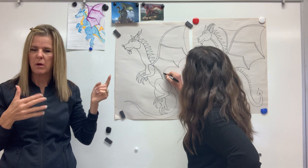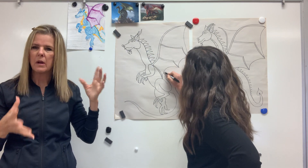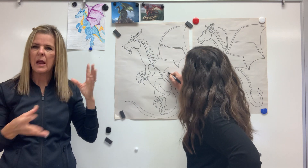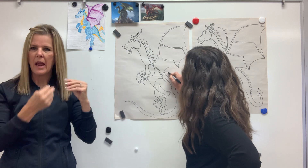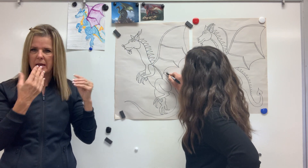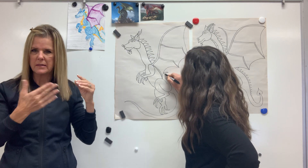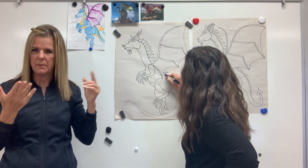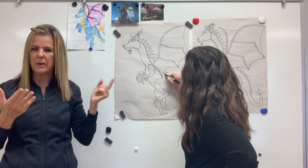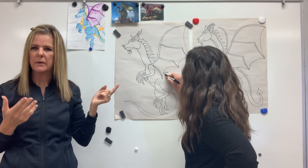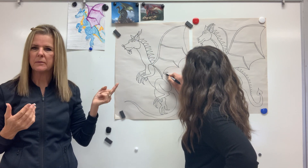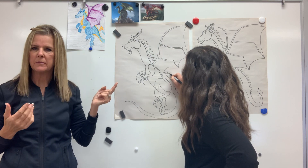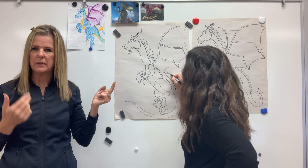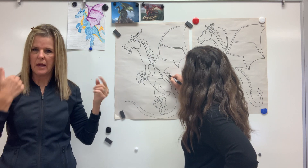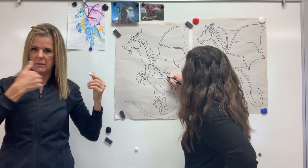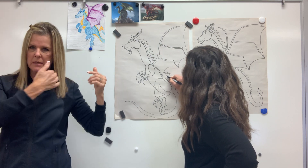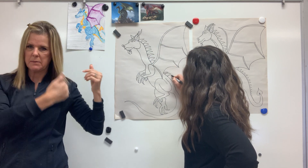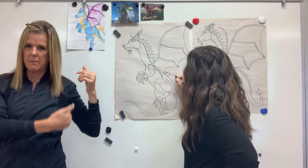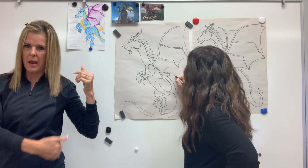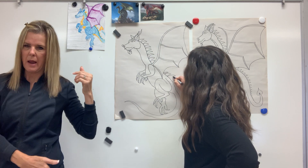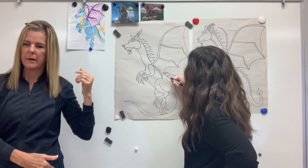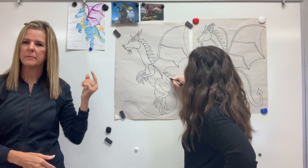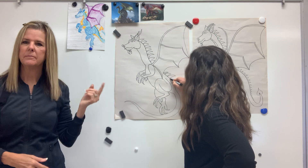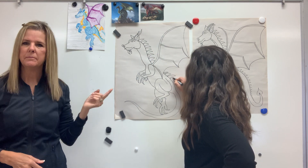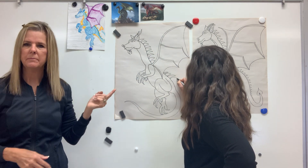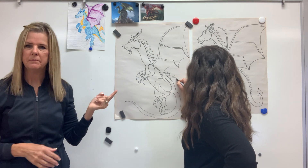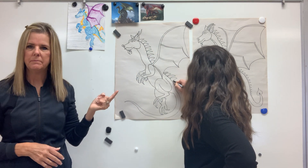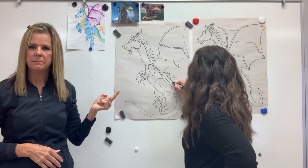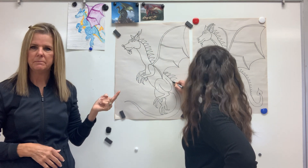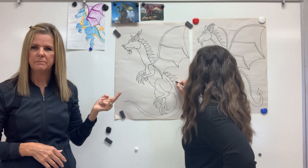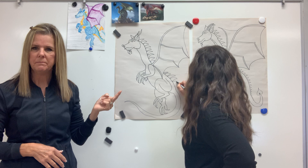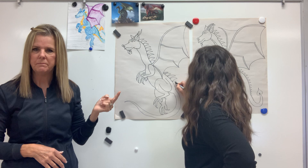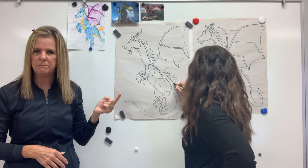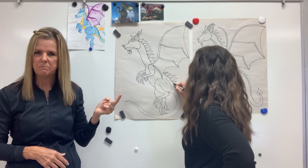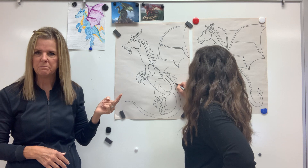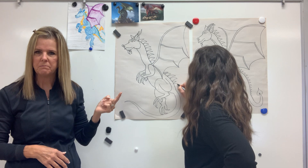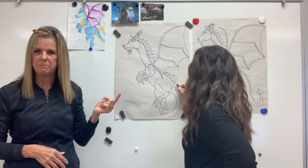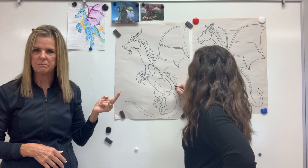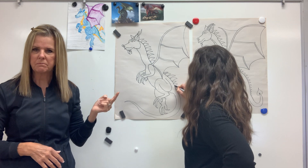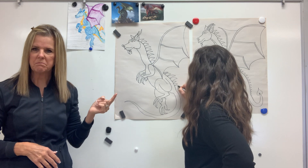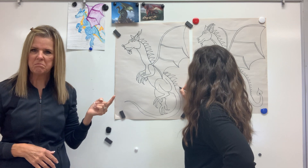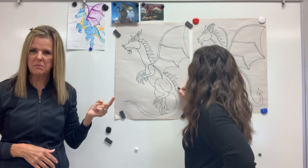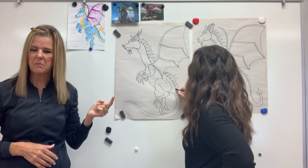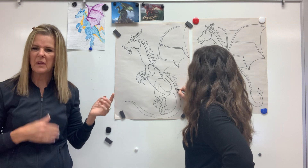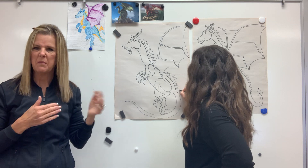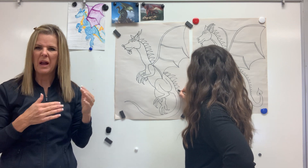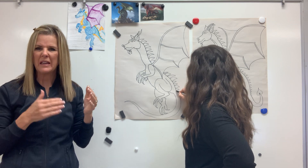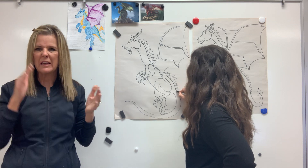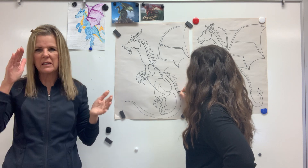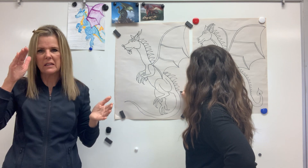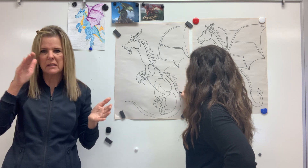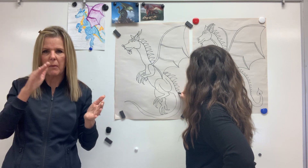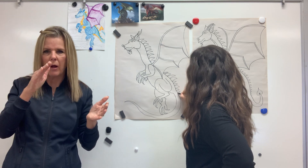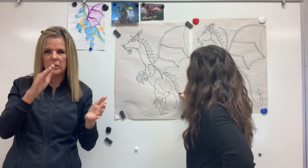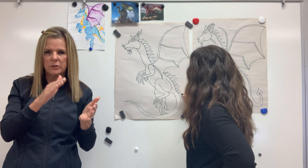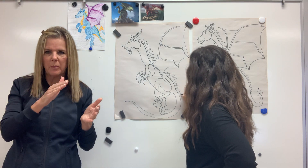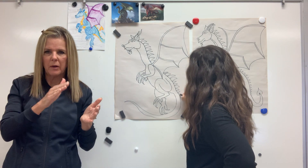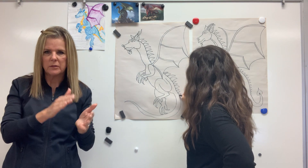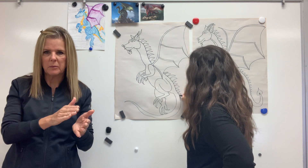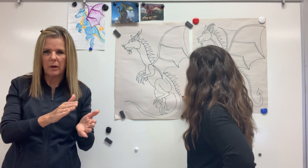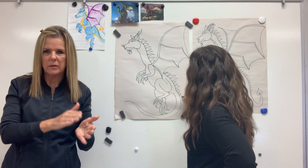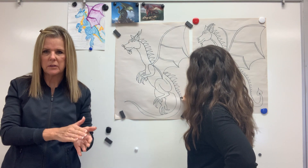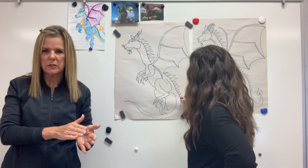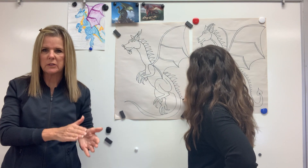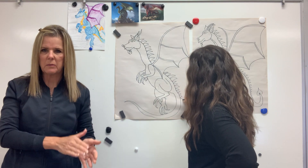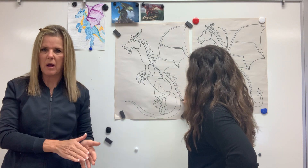add something sort of down his back. And they might start to probably get skinnier, you know, and